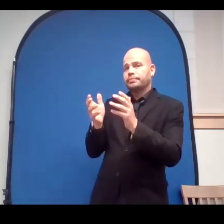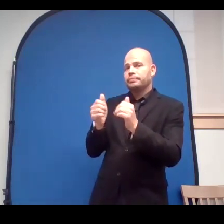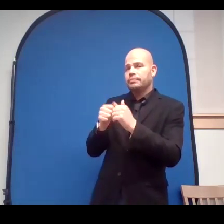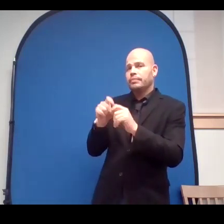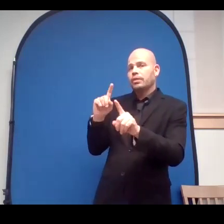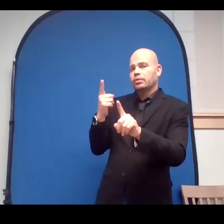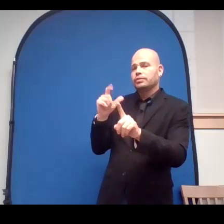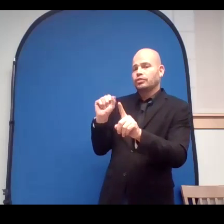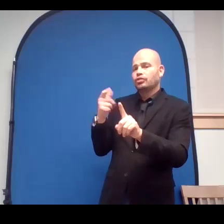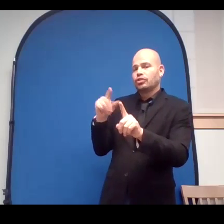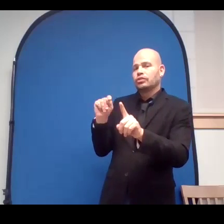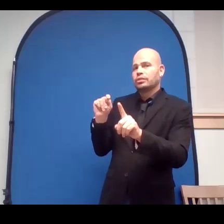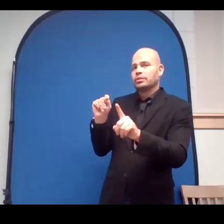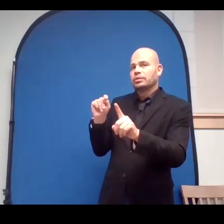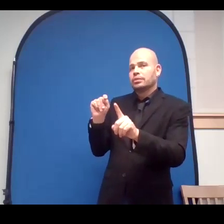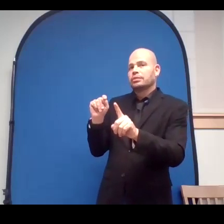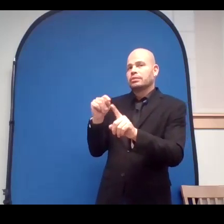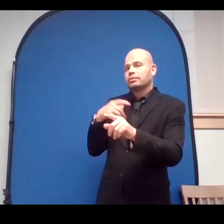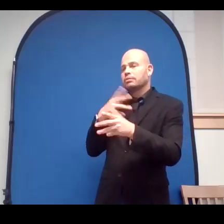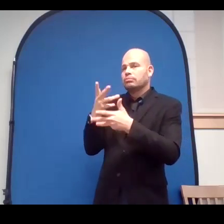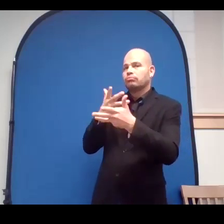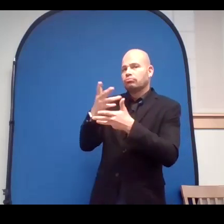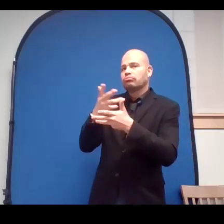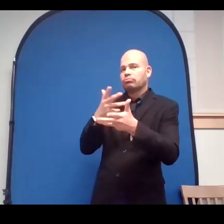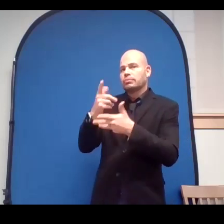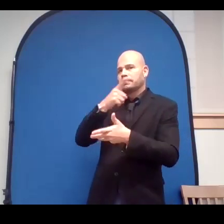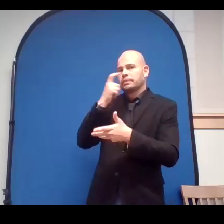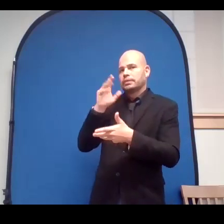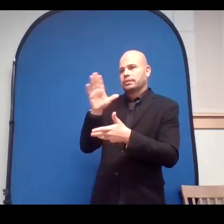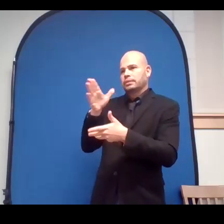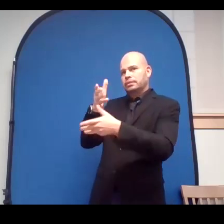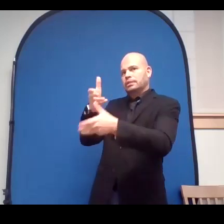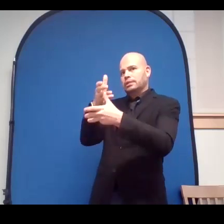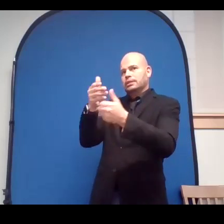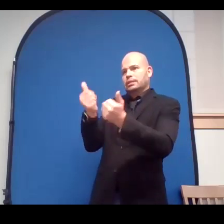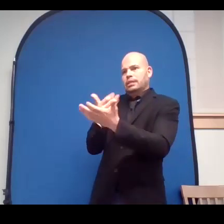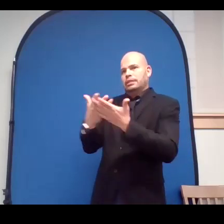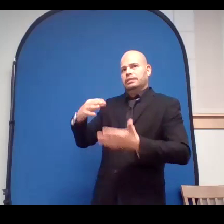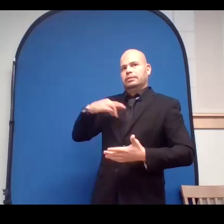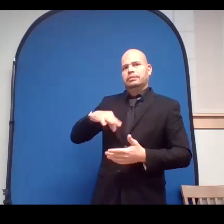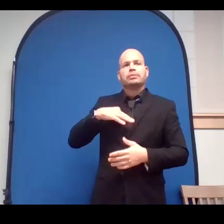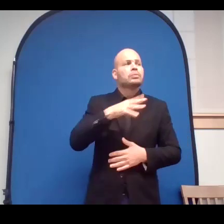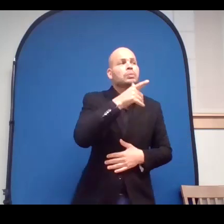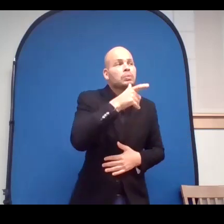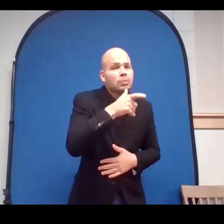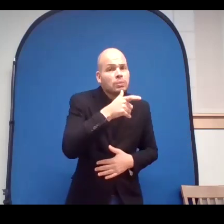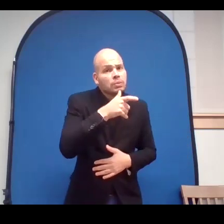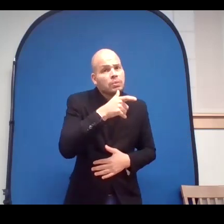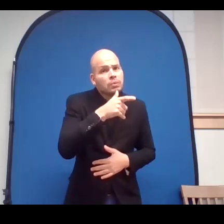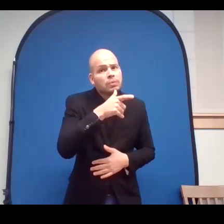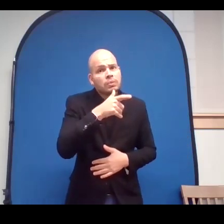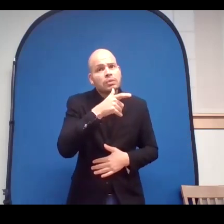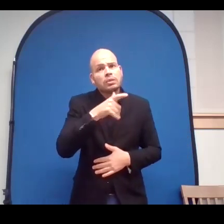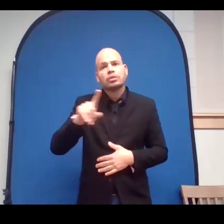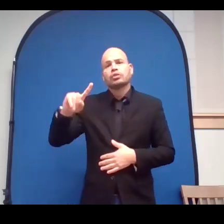because of his knowledge and experience with the Maine law. I trusted him. Who did you talk to? First Sergeant Mote, sir. Okay, but you never